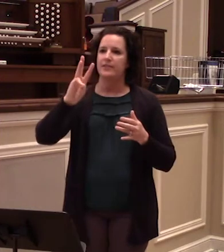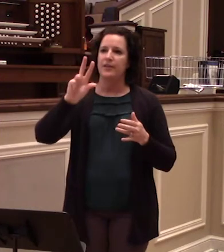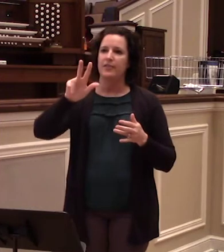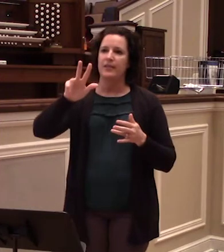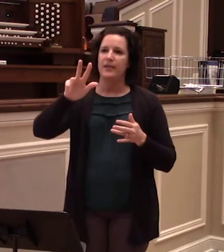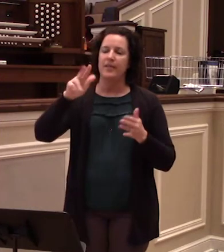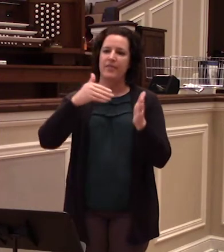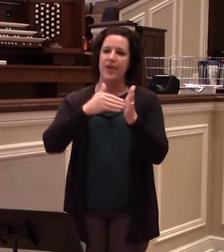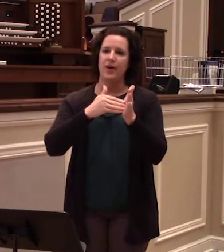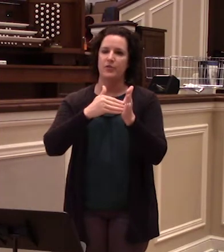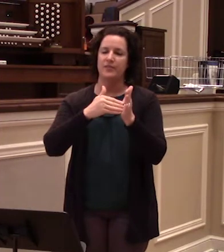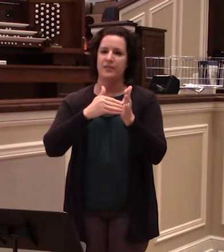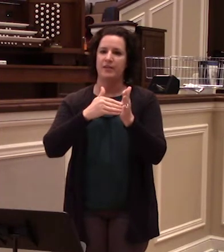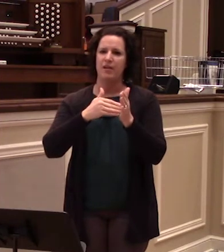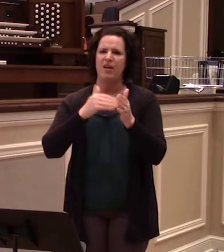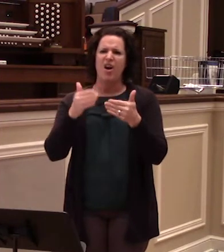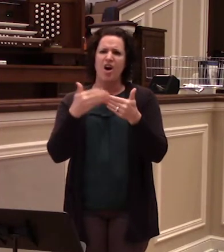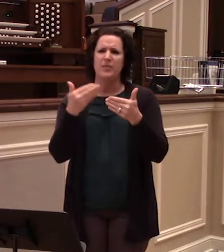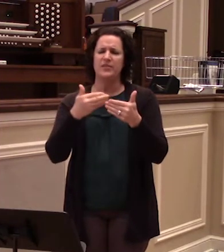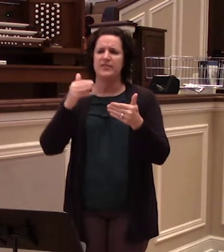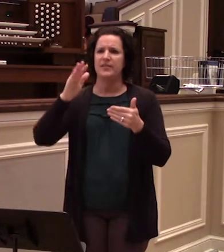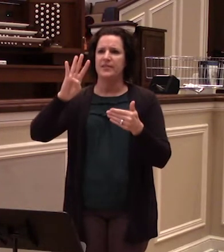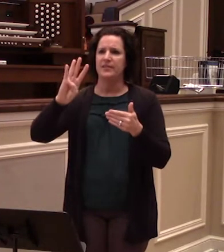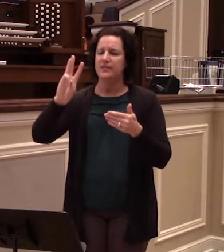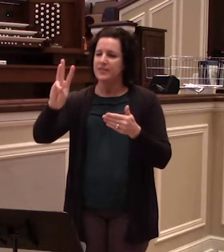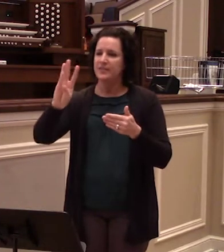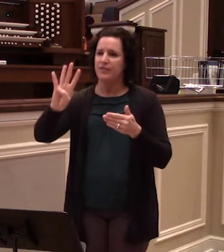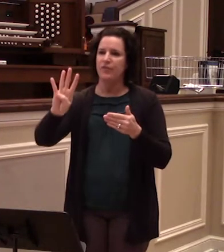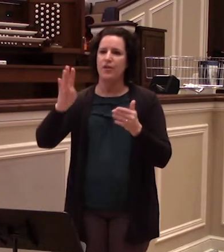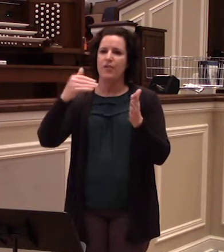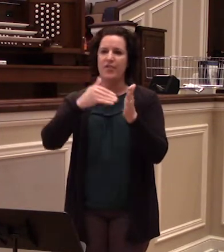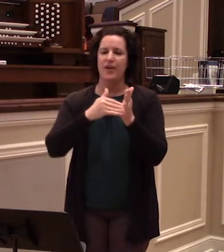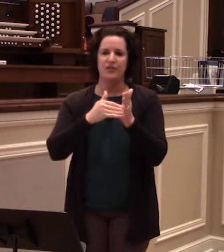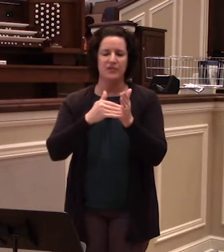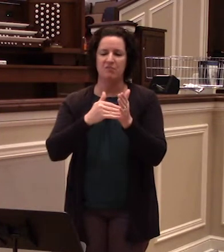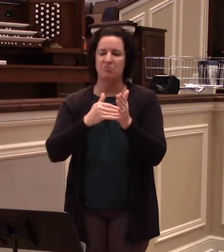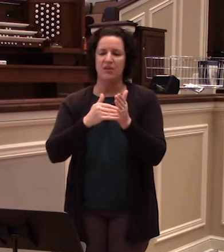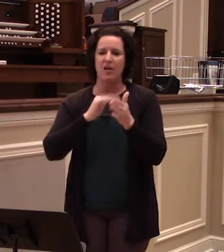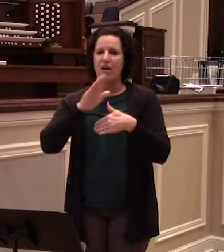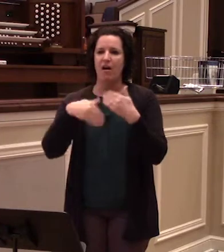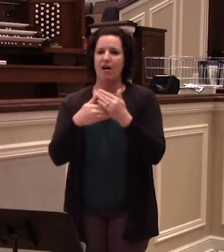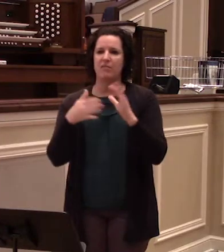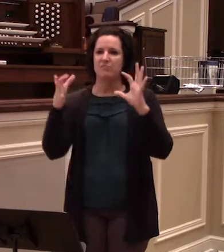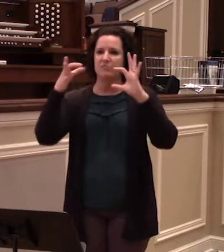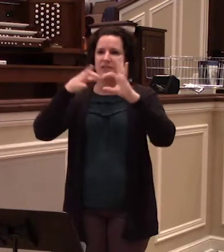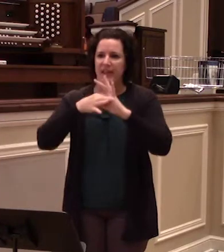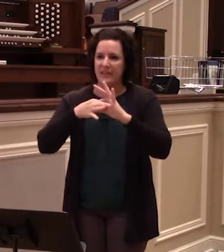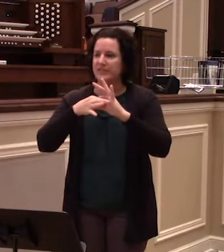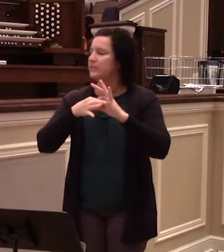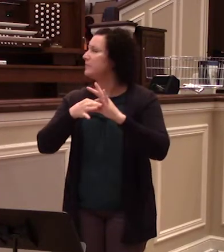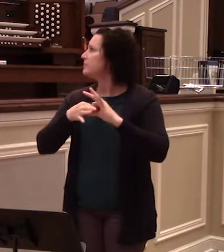63,000, almost 64,000 cross references. I'd like to meet the guy who counted those up.